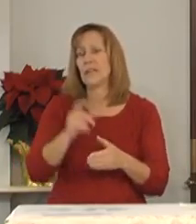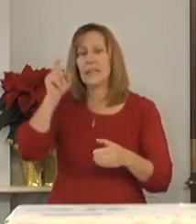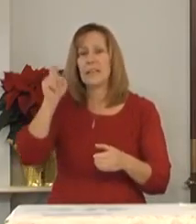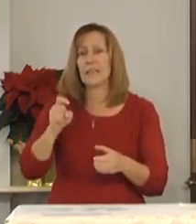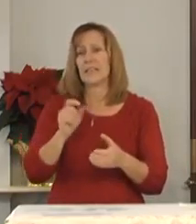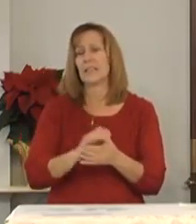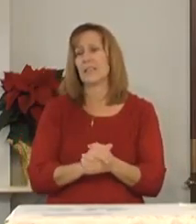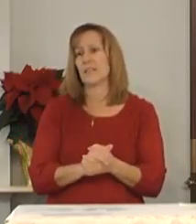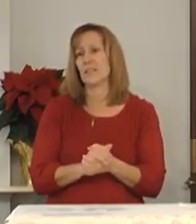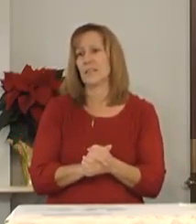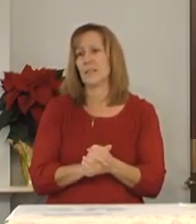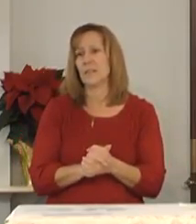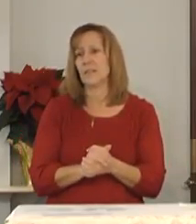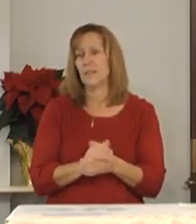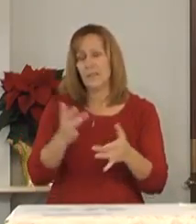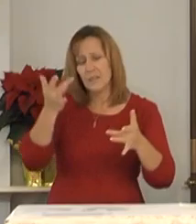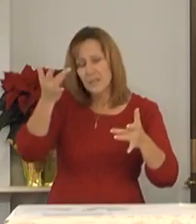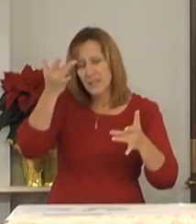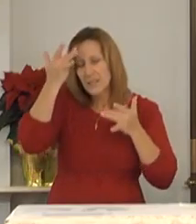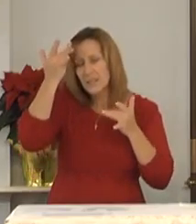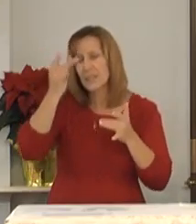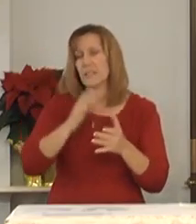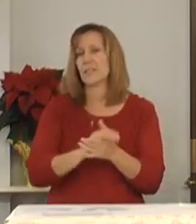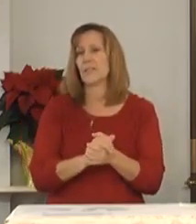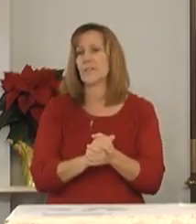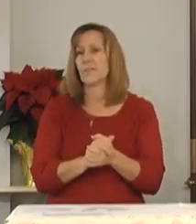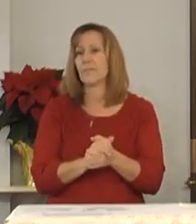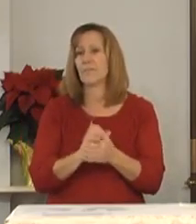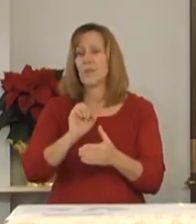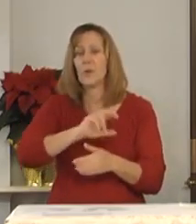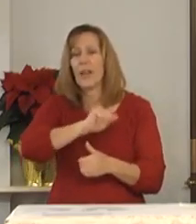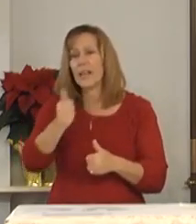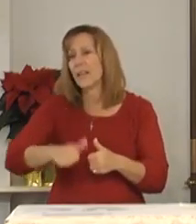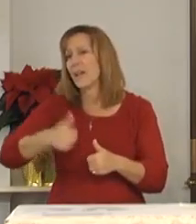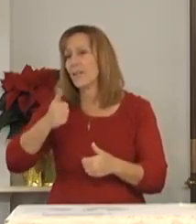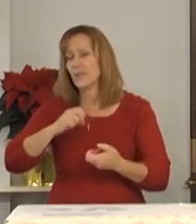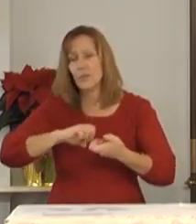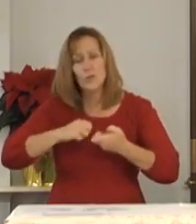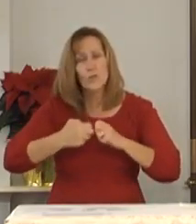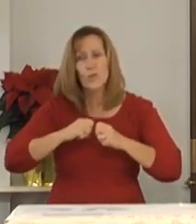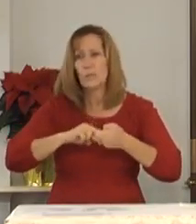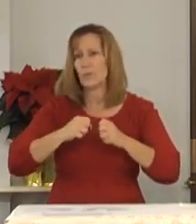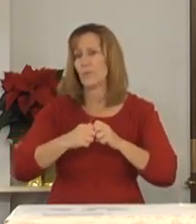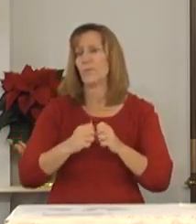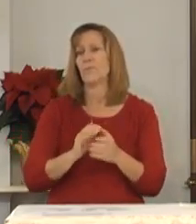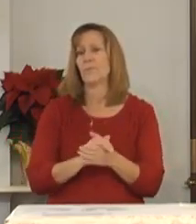need, sickness, or any other trouble.